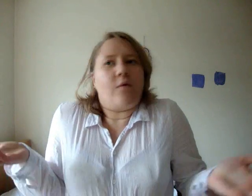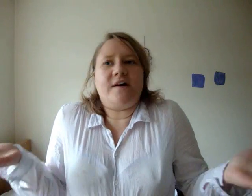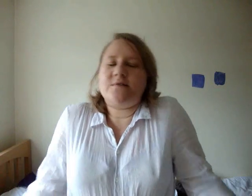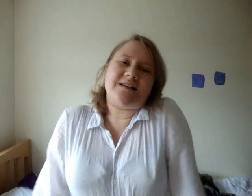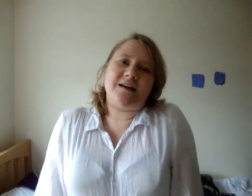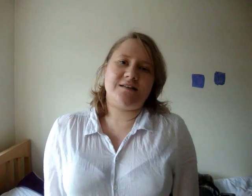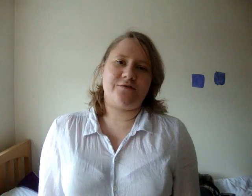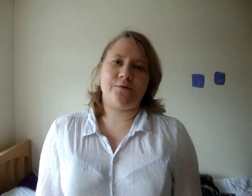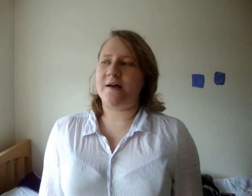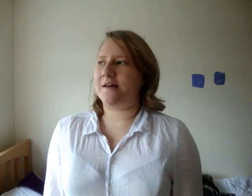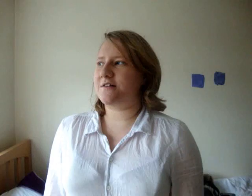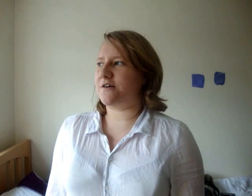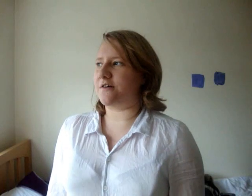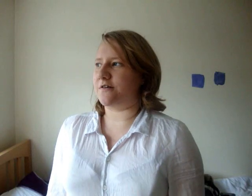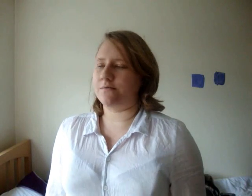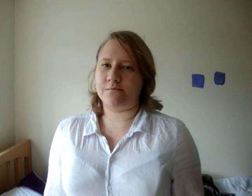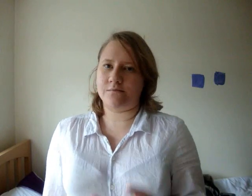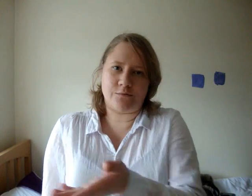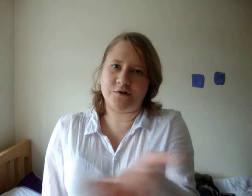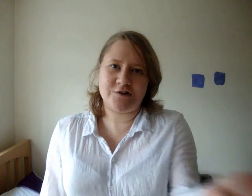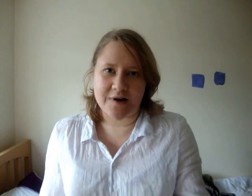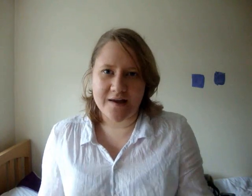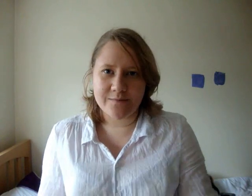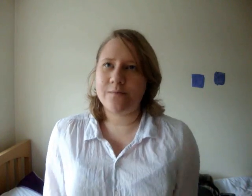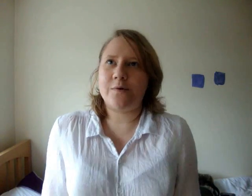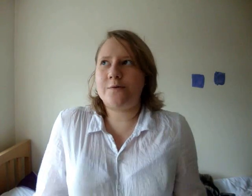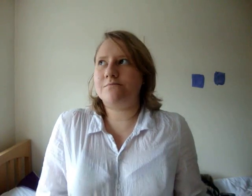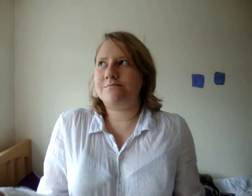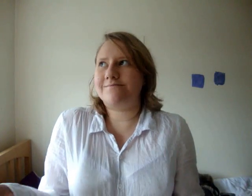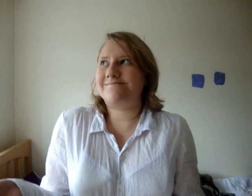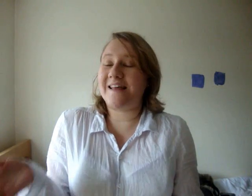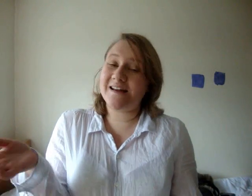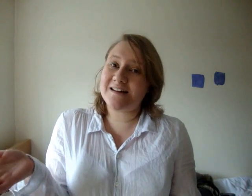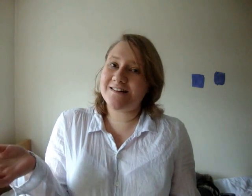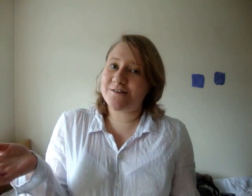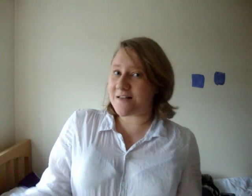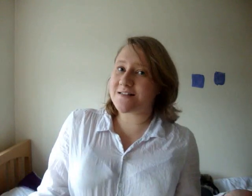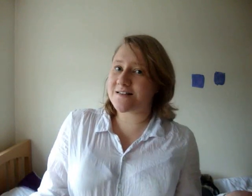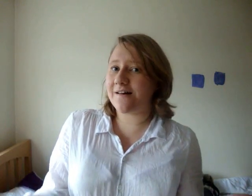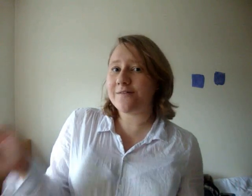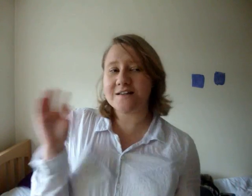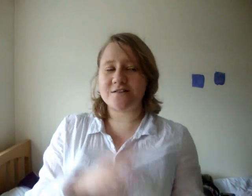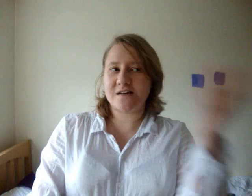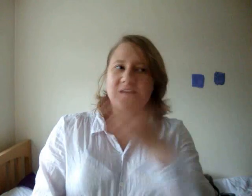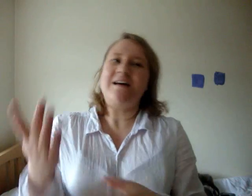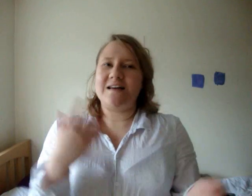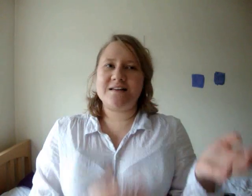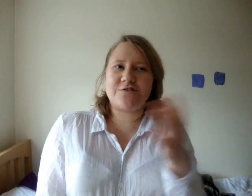Why do we say it in a different way to what's your name? Well, English and basic sign language is sort